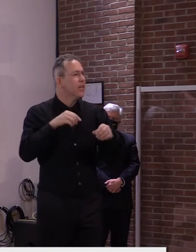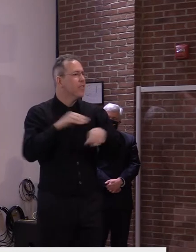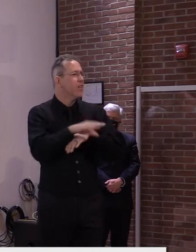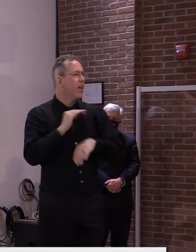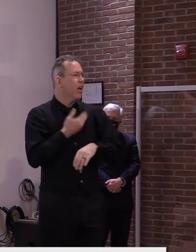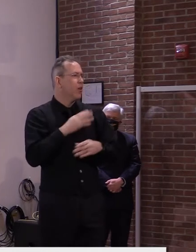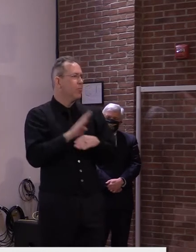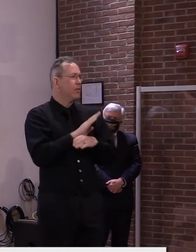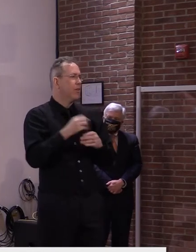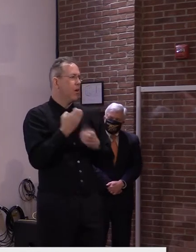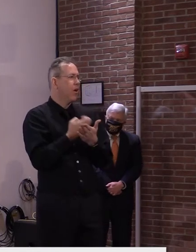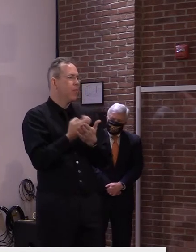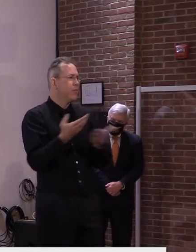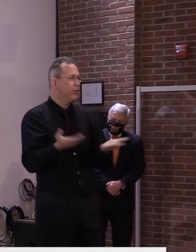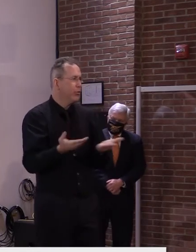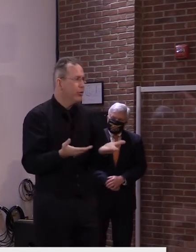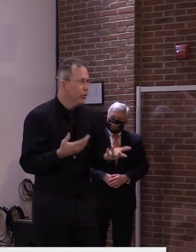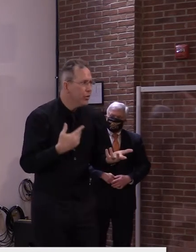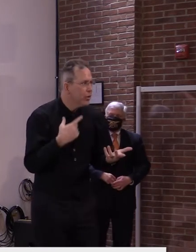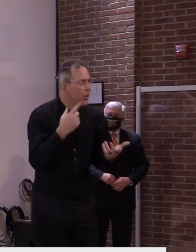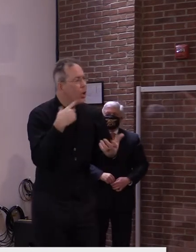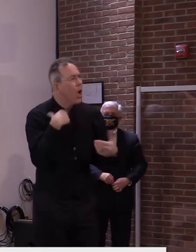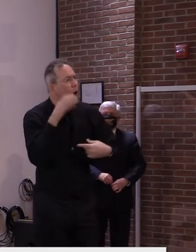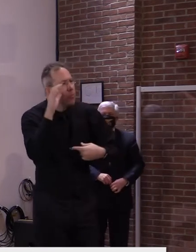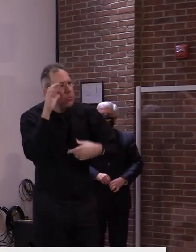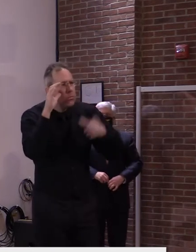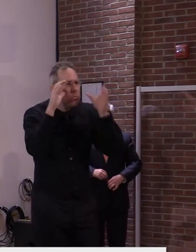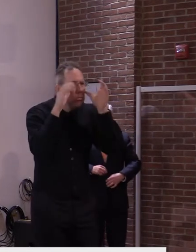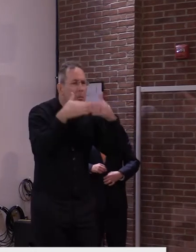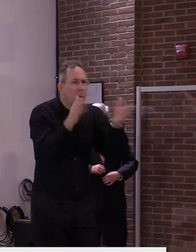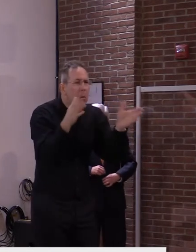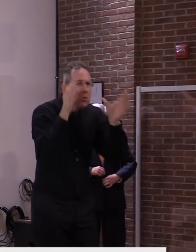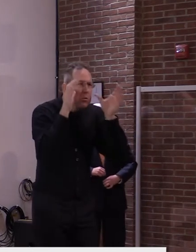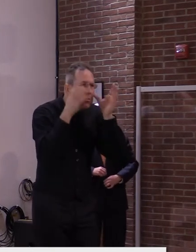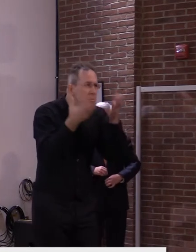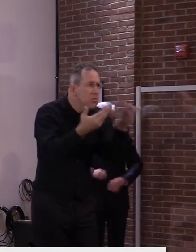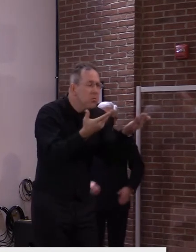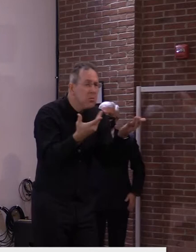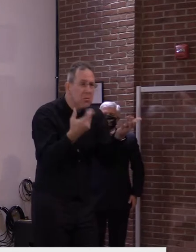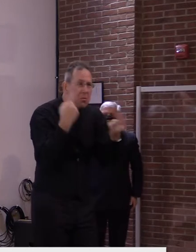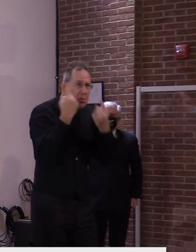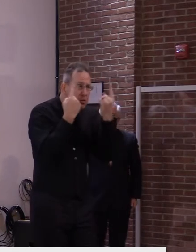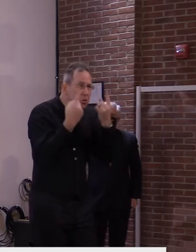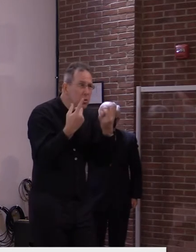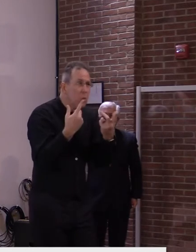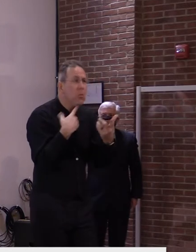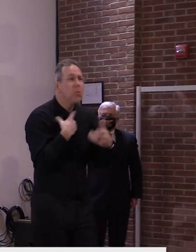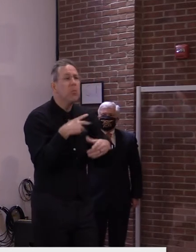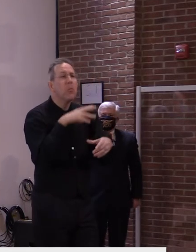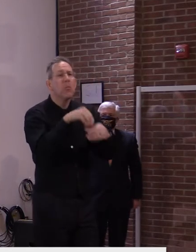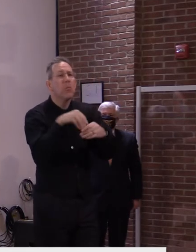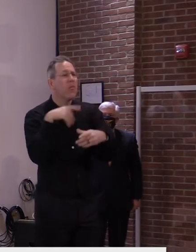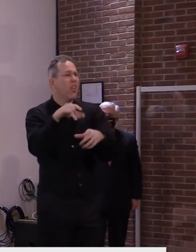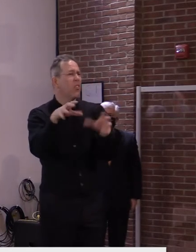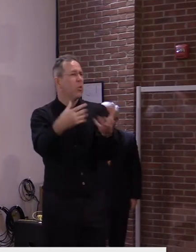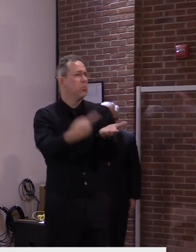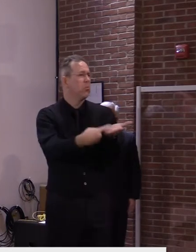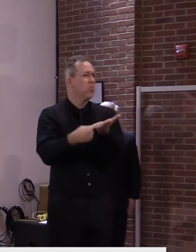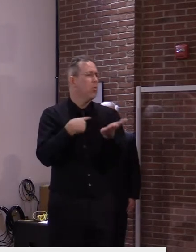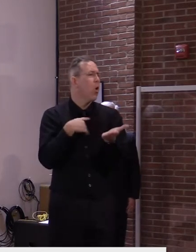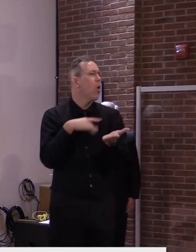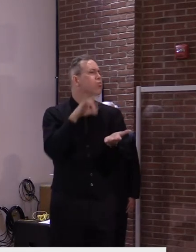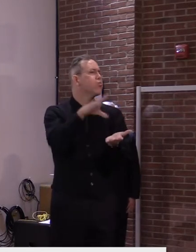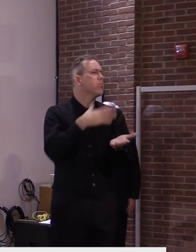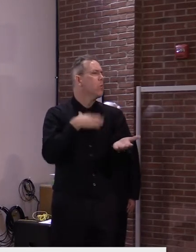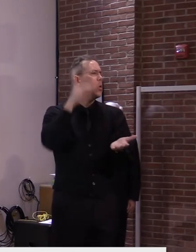that conversation. We'll be a part of that and give as much information as possible. But I don't, other than making sure that we